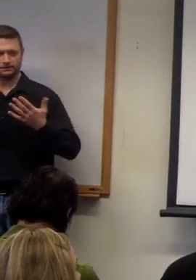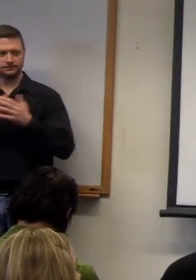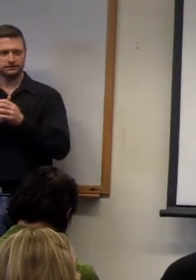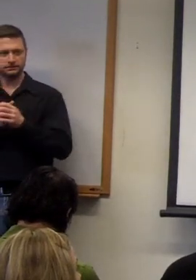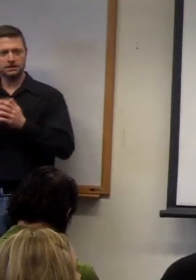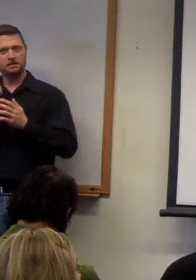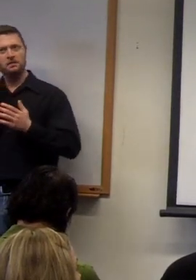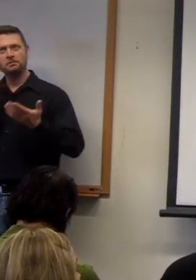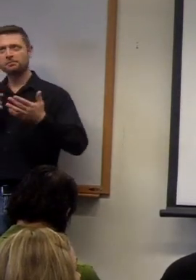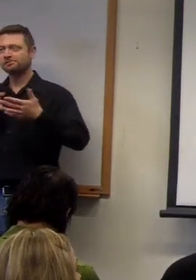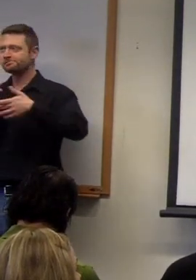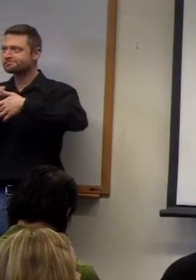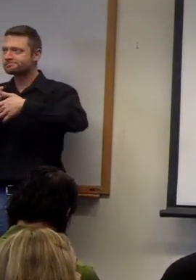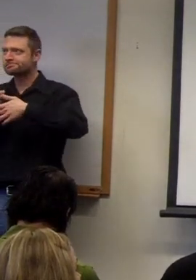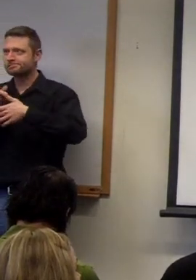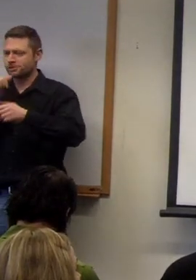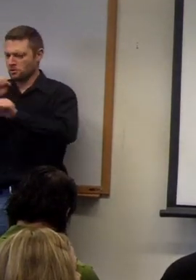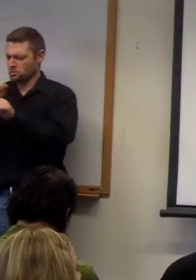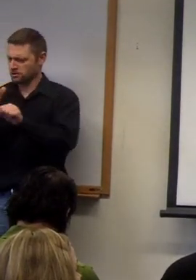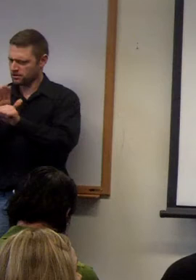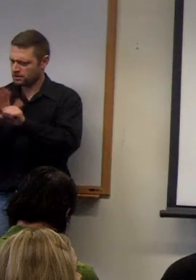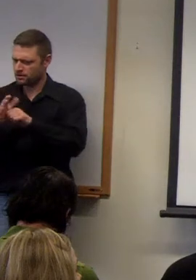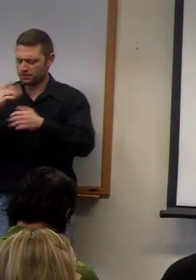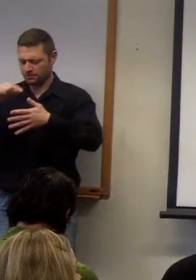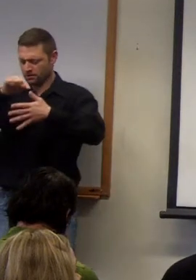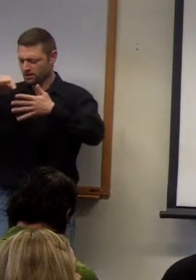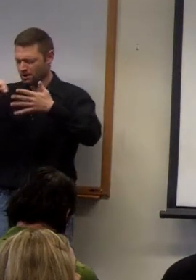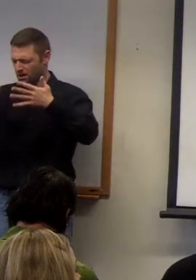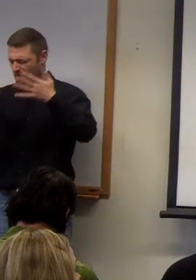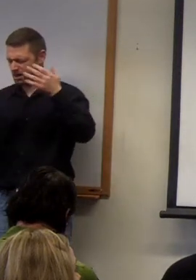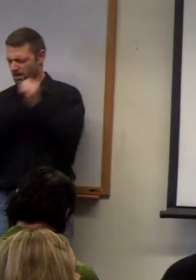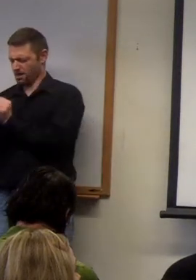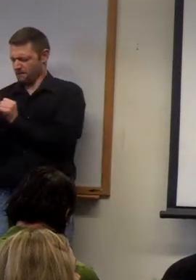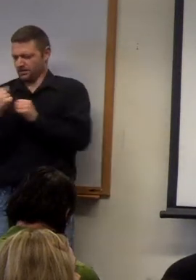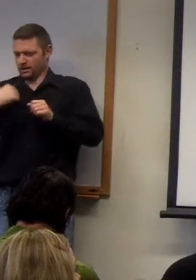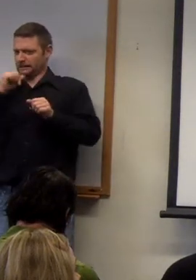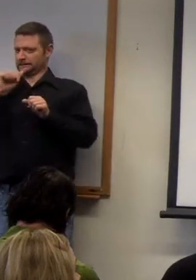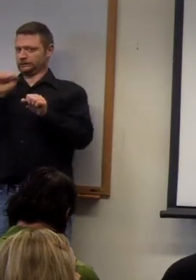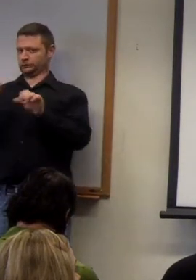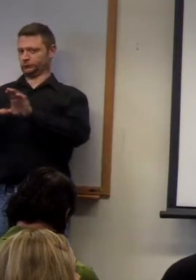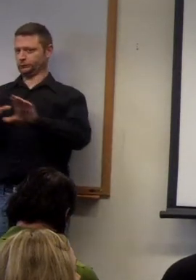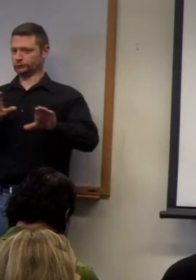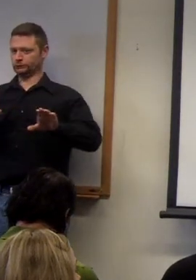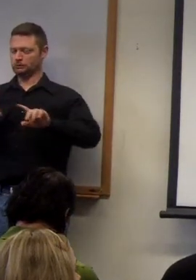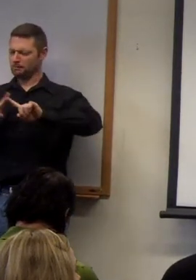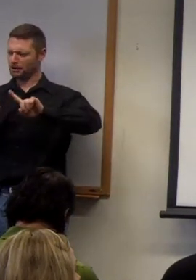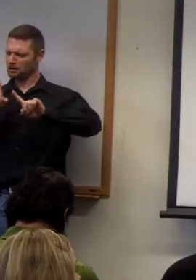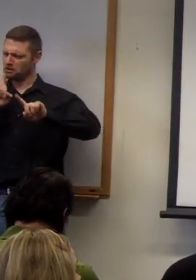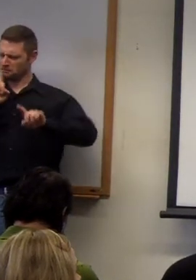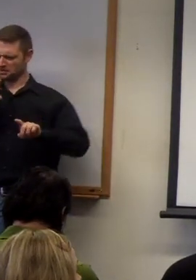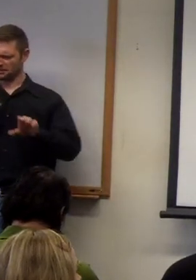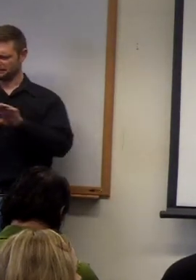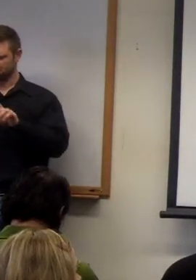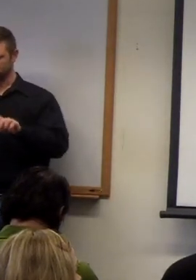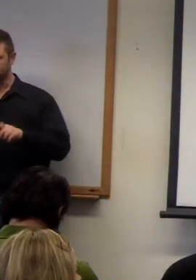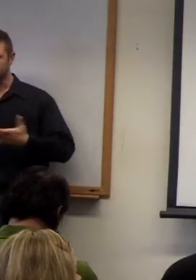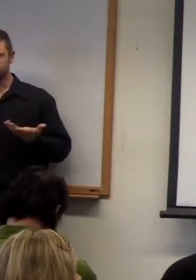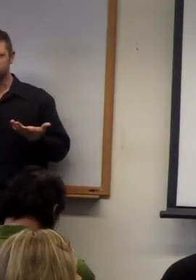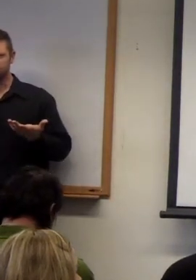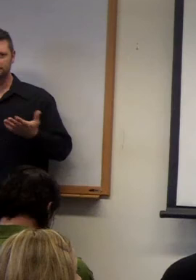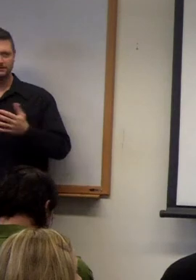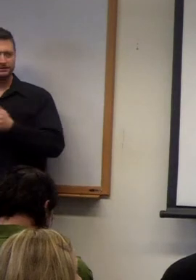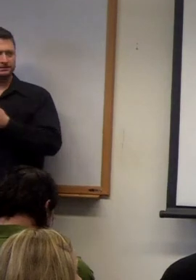avenue. Did I not do this enough? Did I not do this enough? I'm like, no, I did do this. I was like, no, I did do this. No, they told me that this is what I was supposed to do, and I did